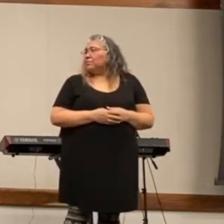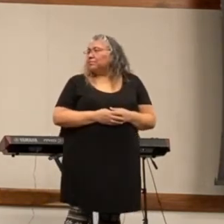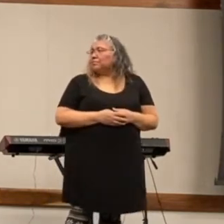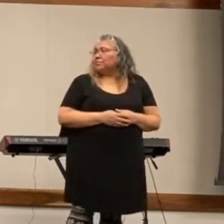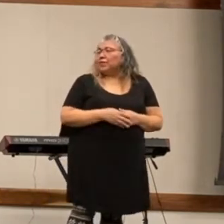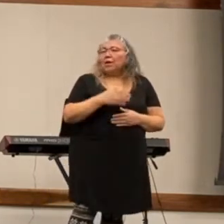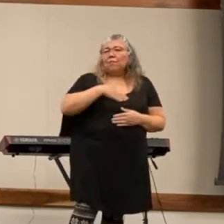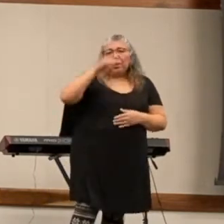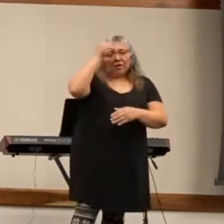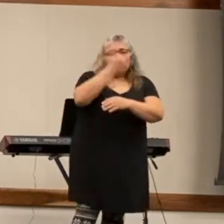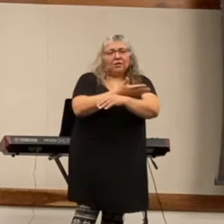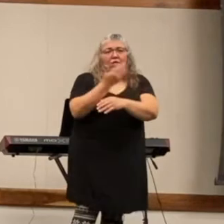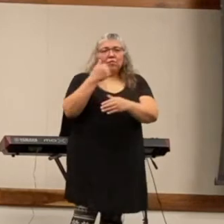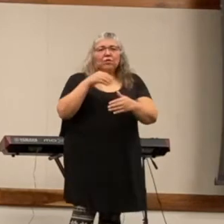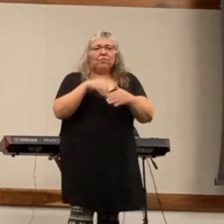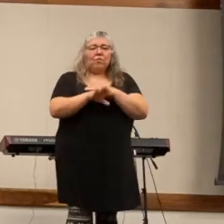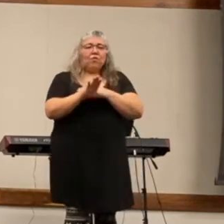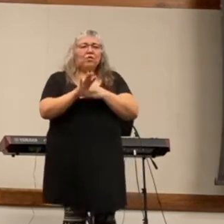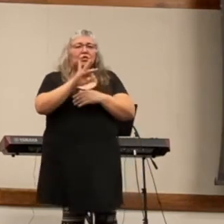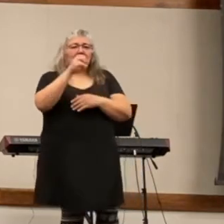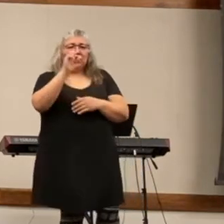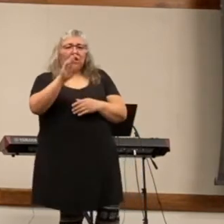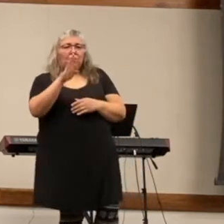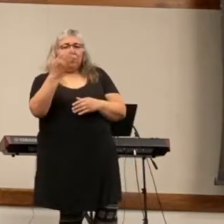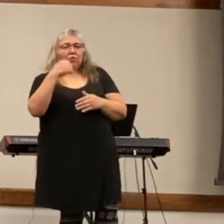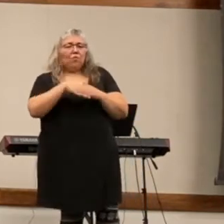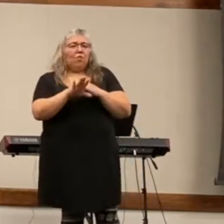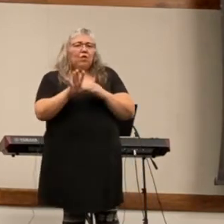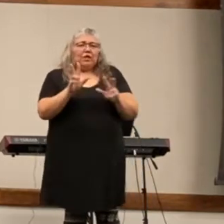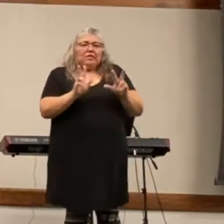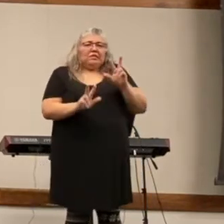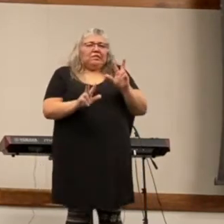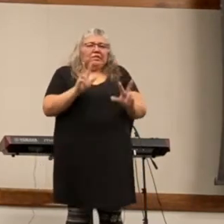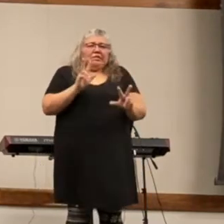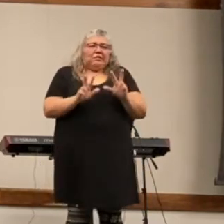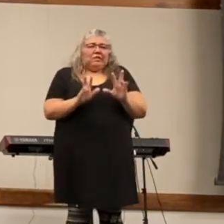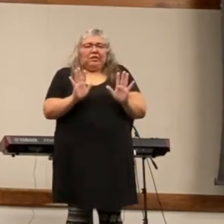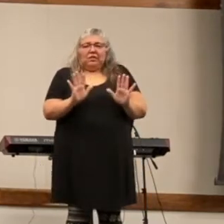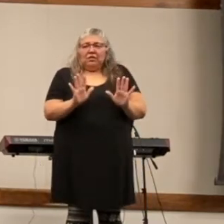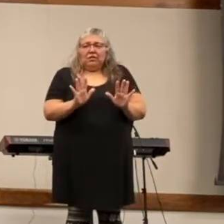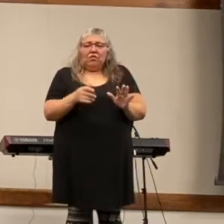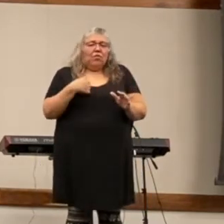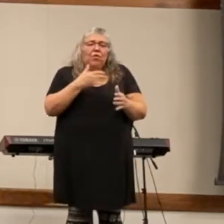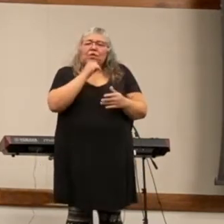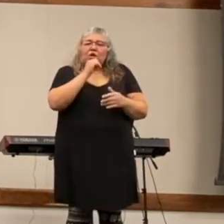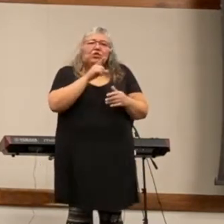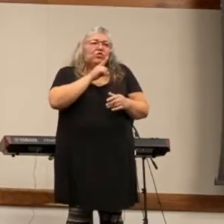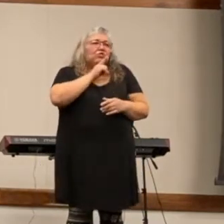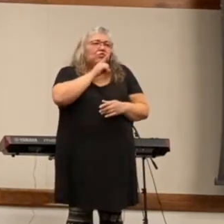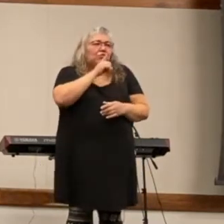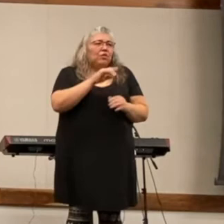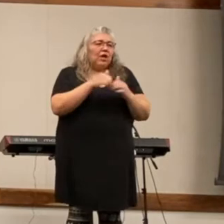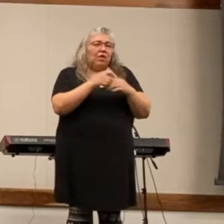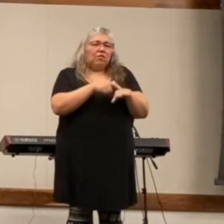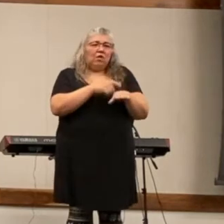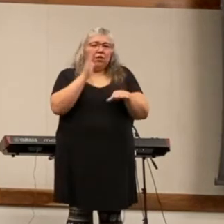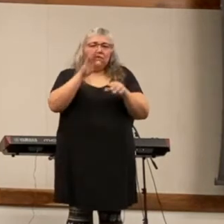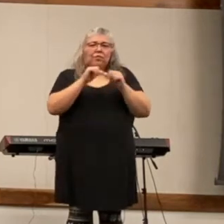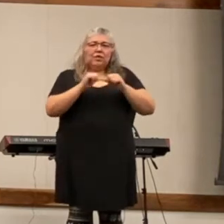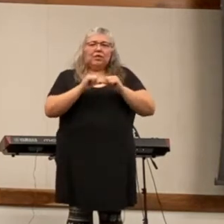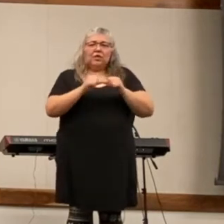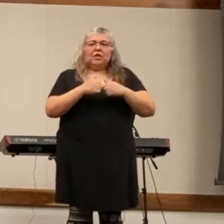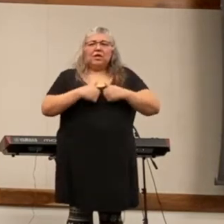When my son was born, when Jacob was born, it was sketchy. We weren't quite sure in how long he was going to